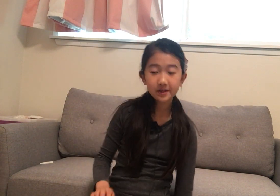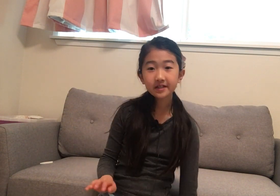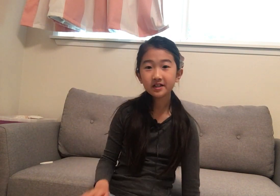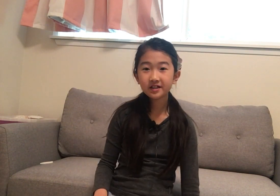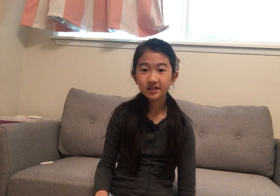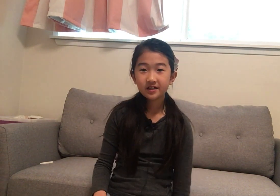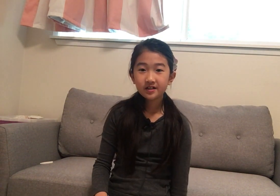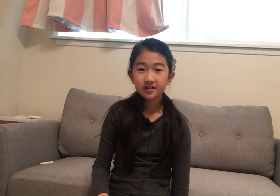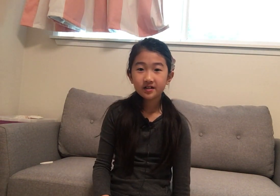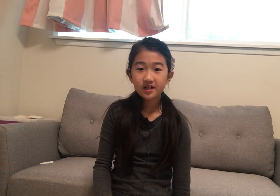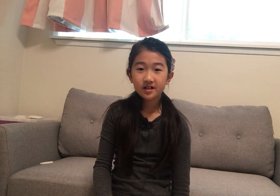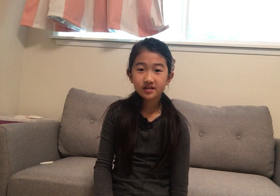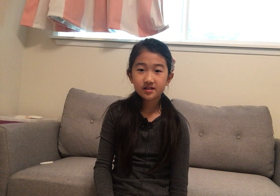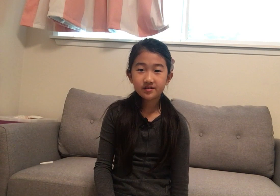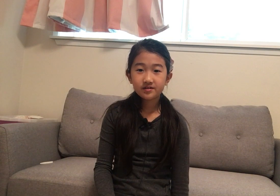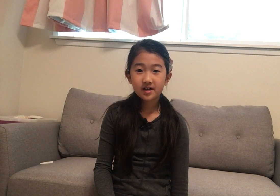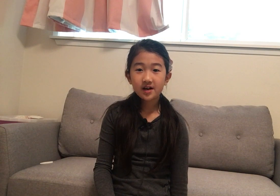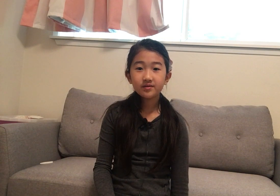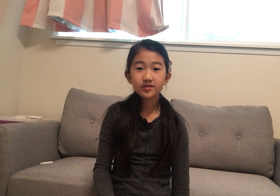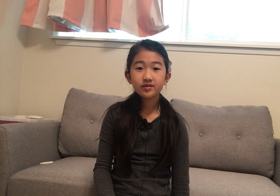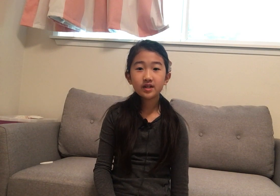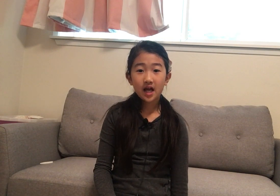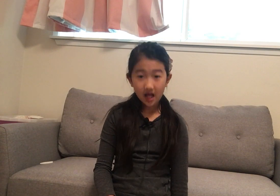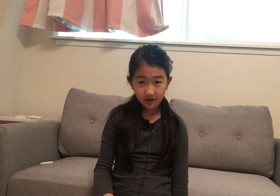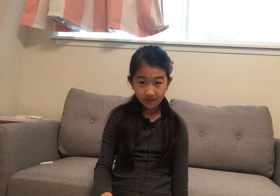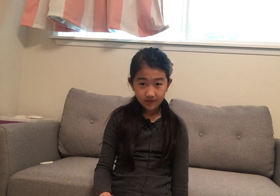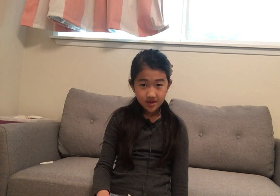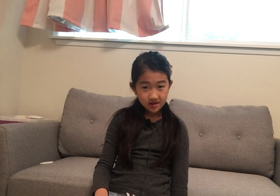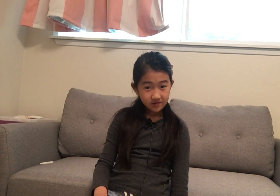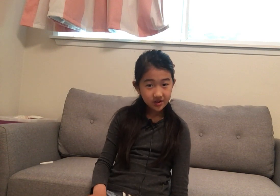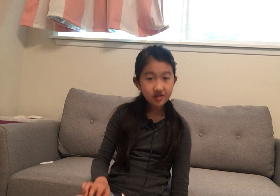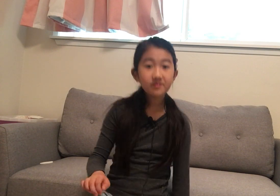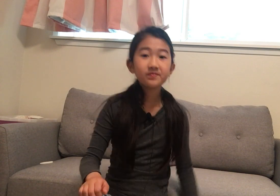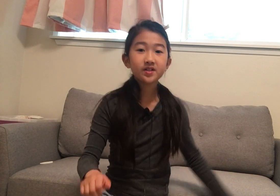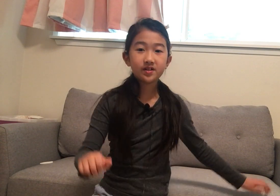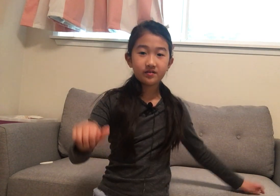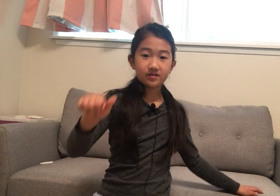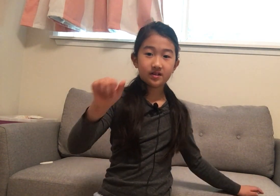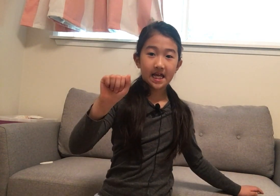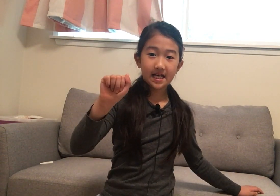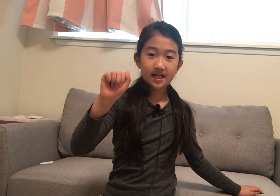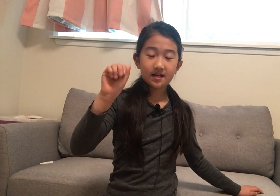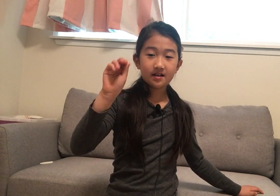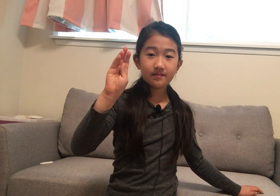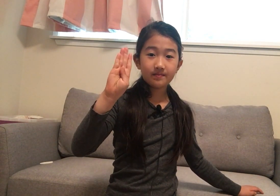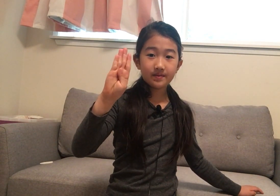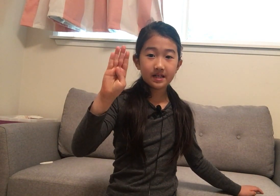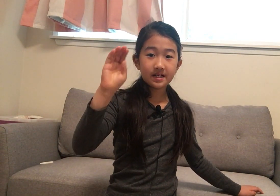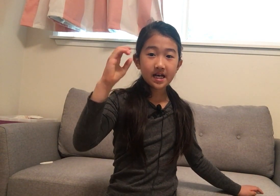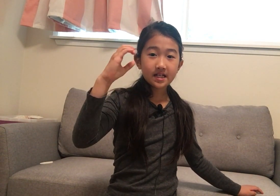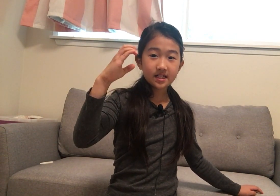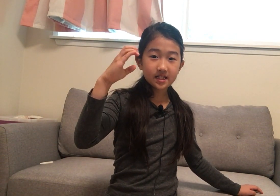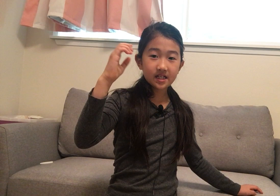one so I will do that alphabet for you so a b c